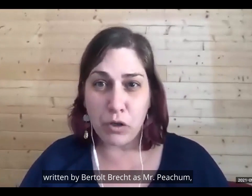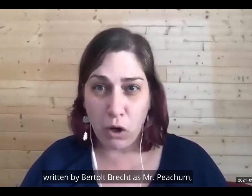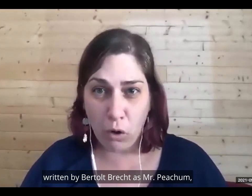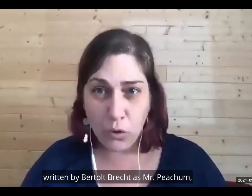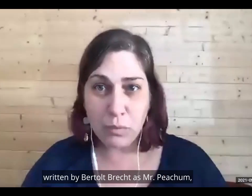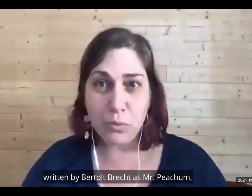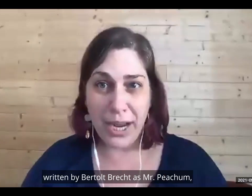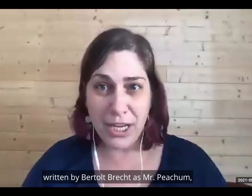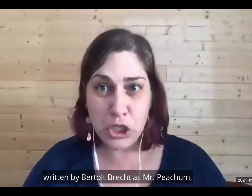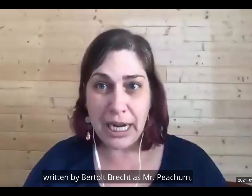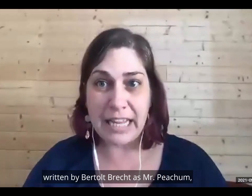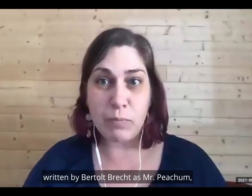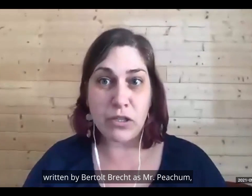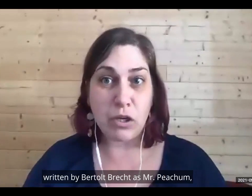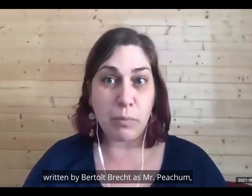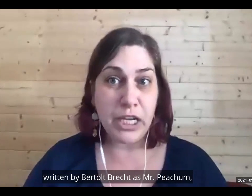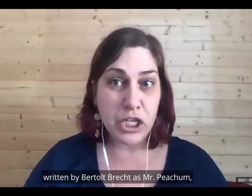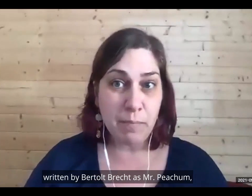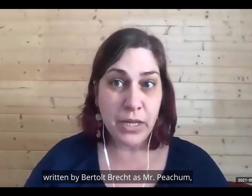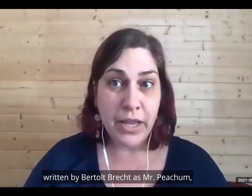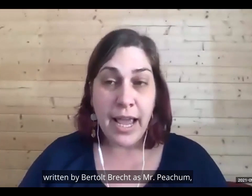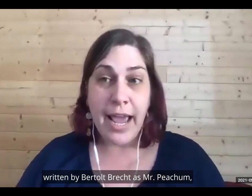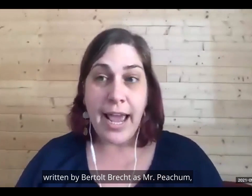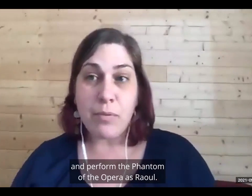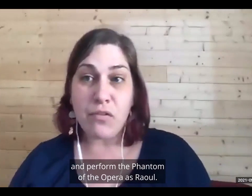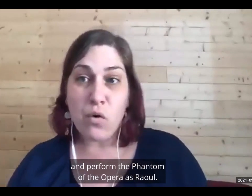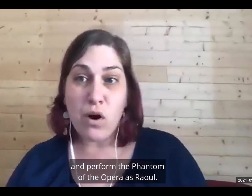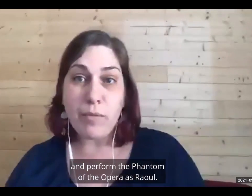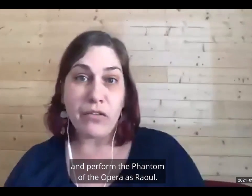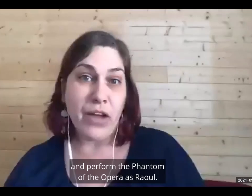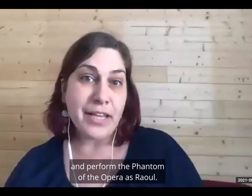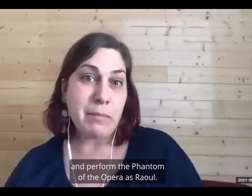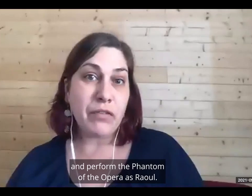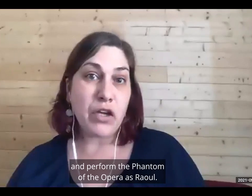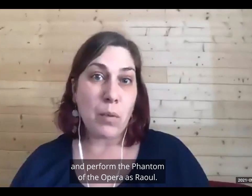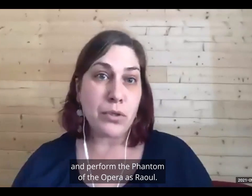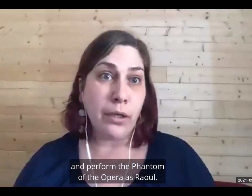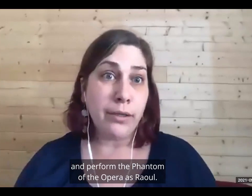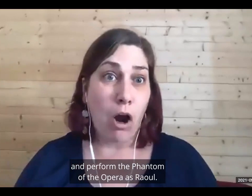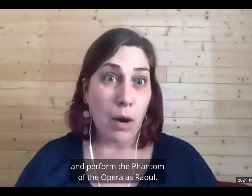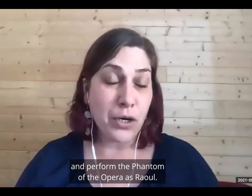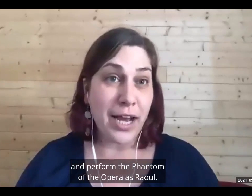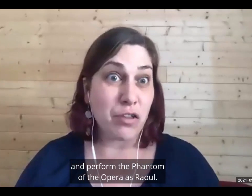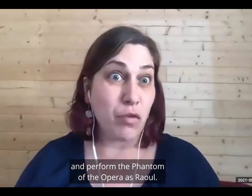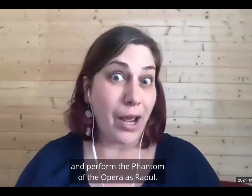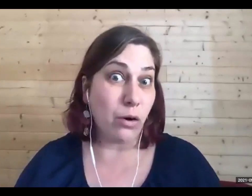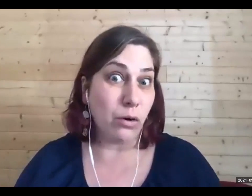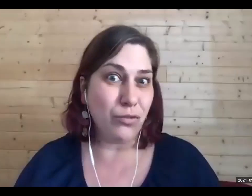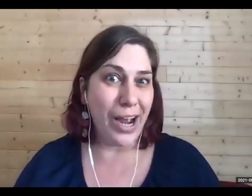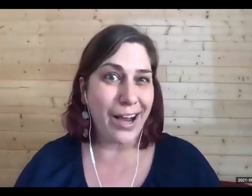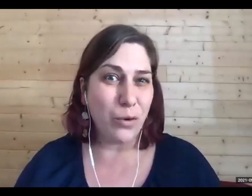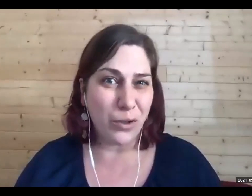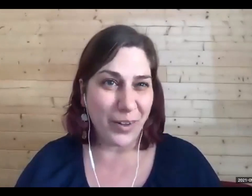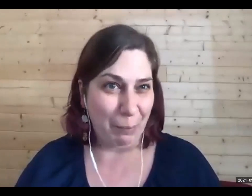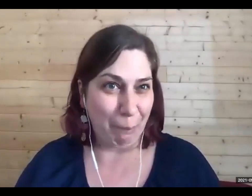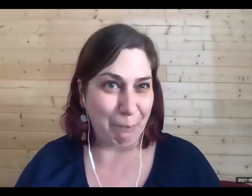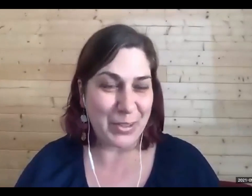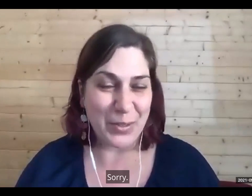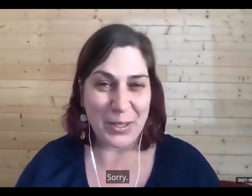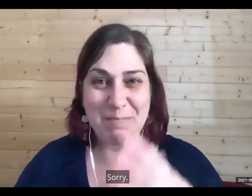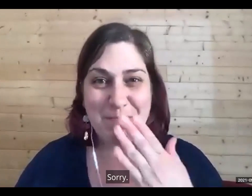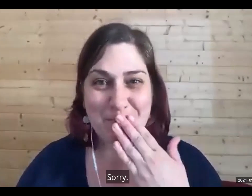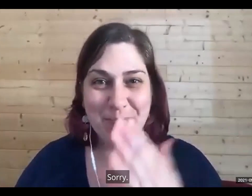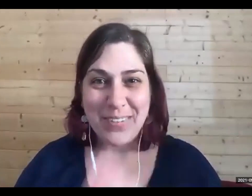by Bertolt Brecht as Mr. Peacham, and performed The Phantom of the Opera as Raoul.